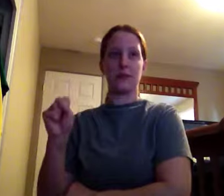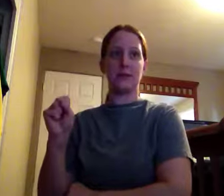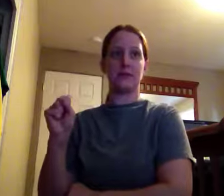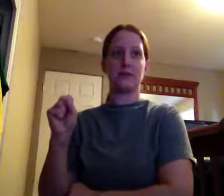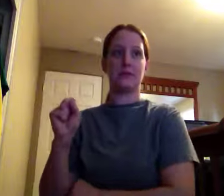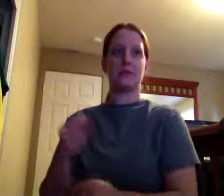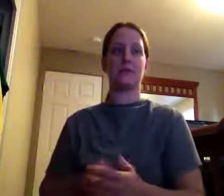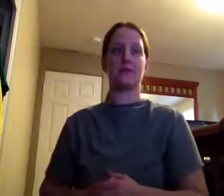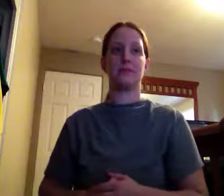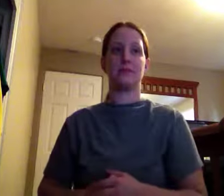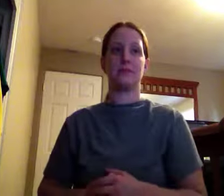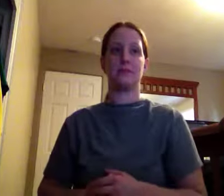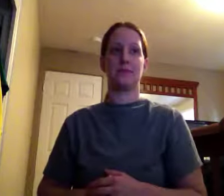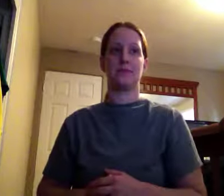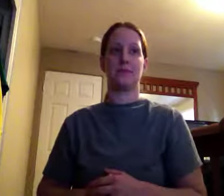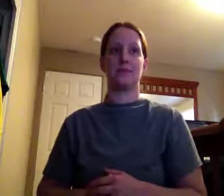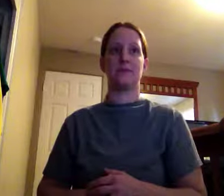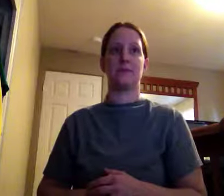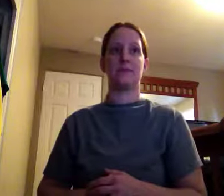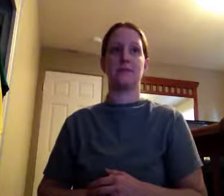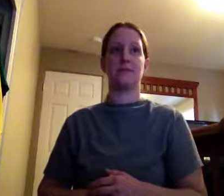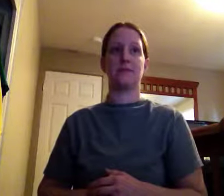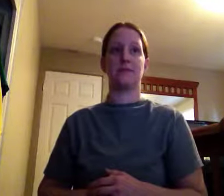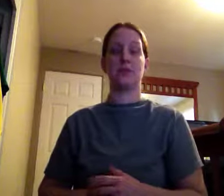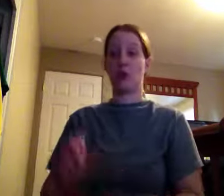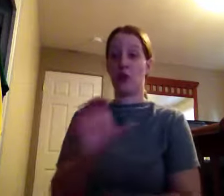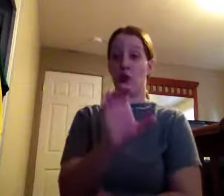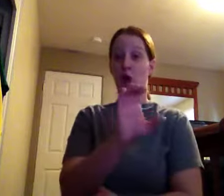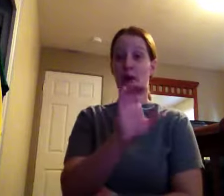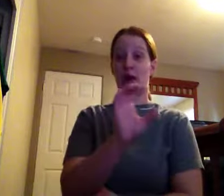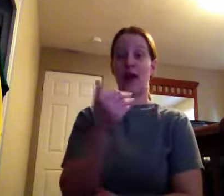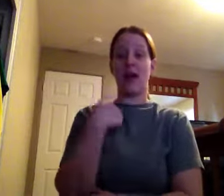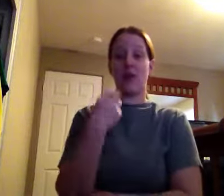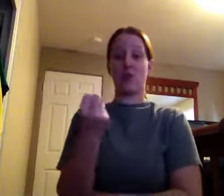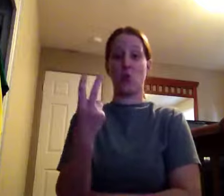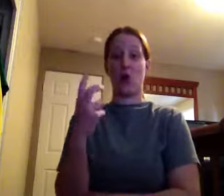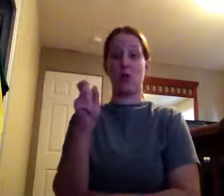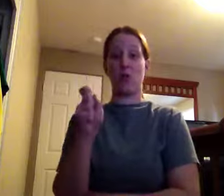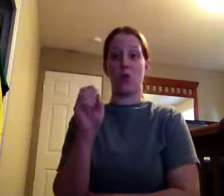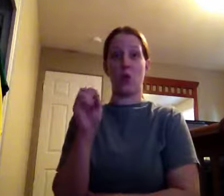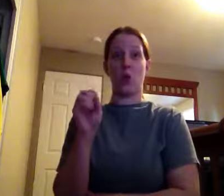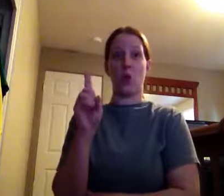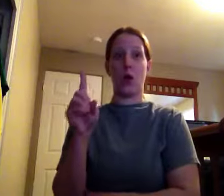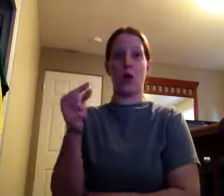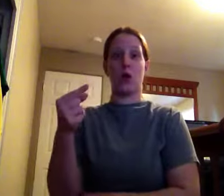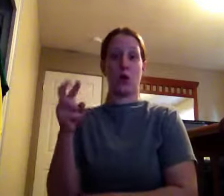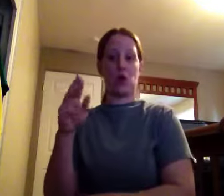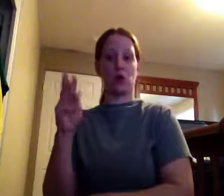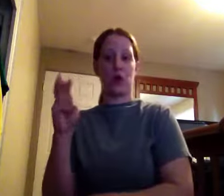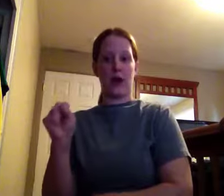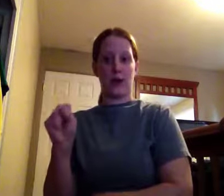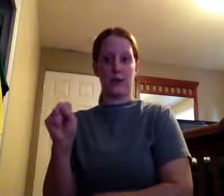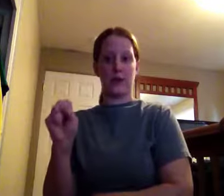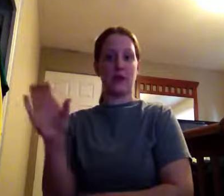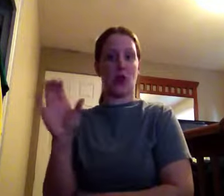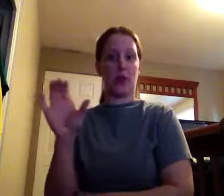periodic table I have 12.01 grams of carbon. Okay, so I already changed percent to grams. Now I'm in the process of changing grams to